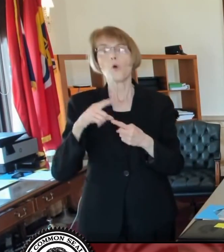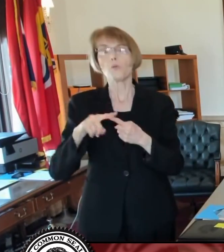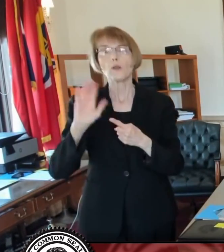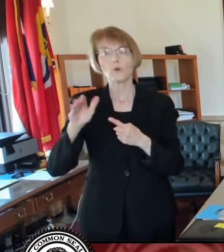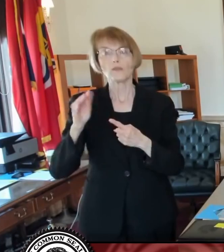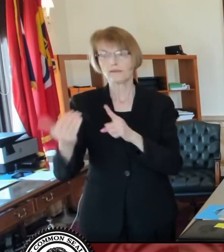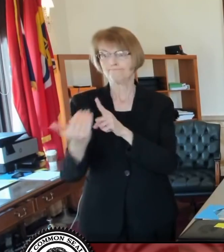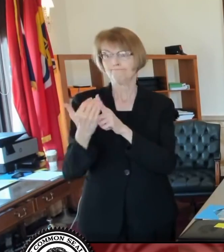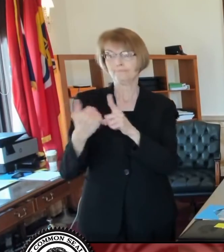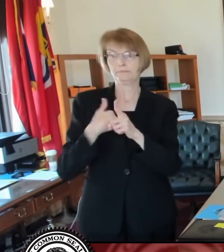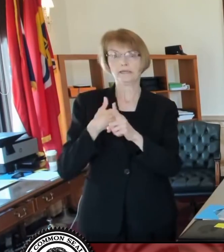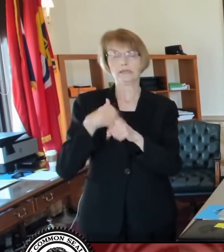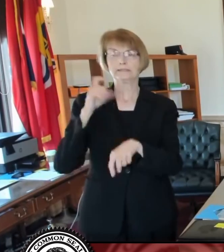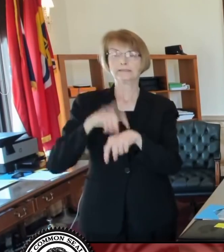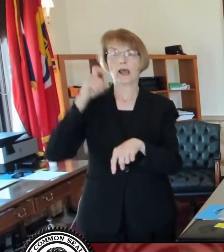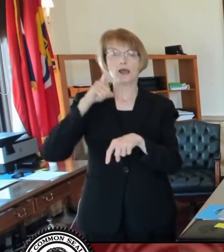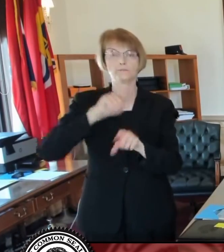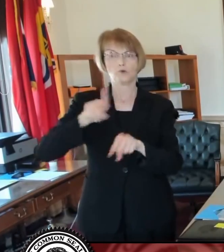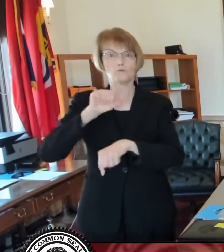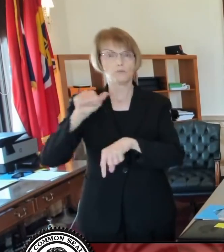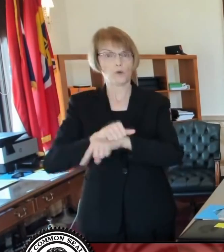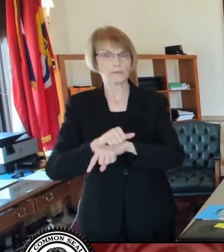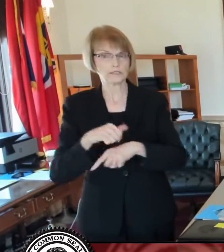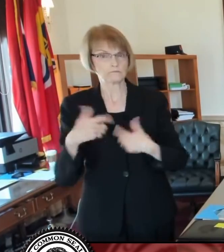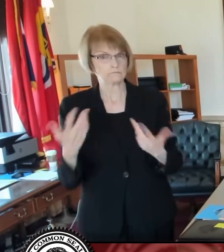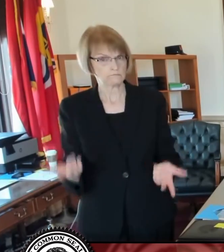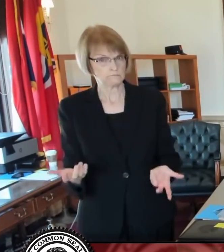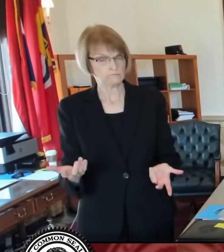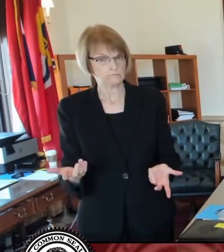get an appointment over the 8 weeks? Well,